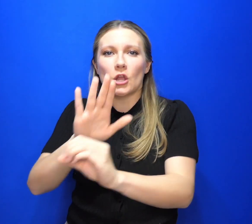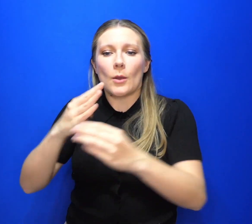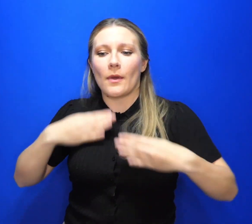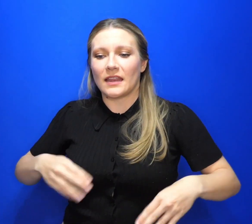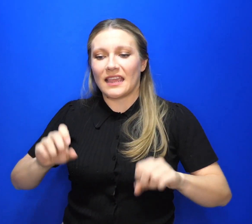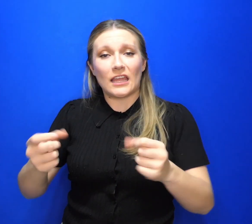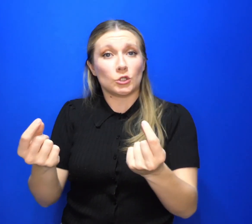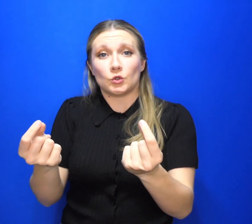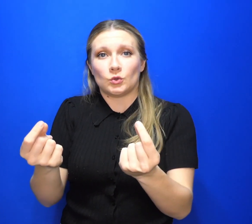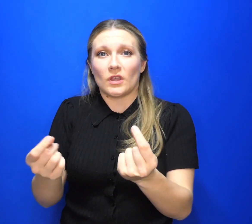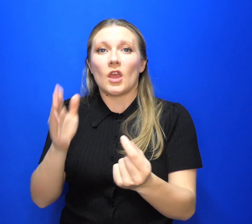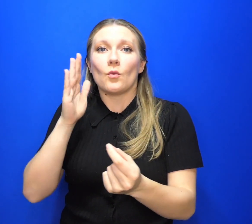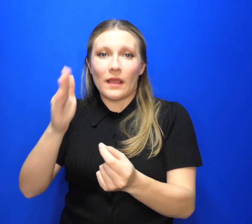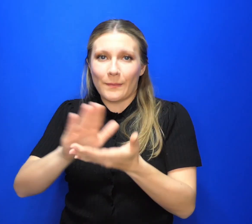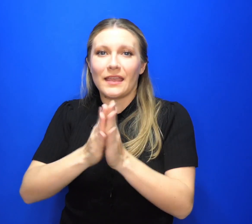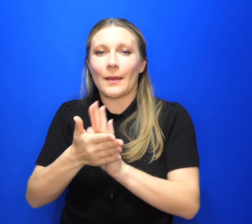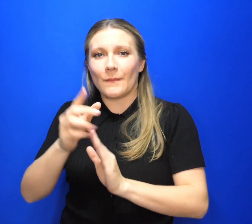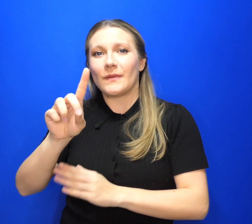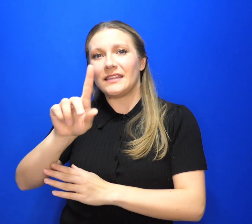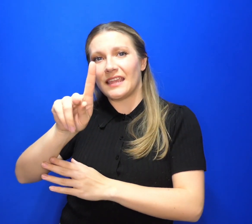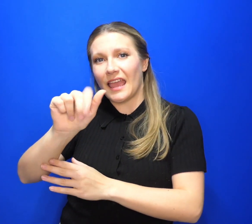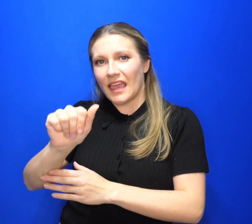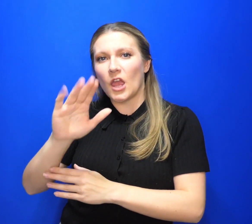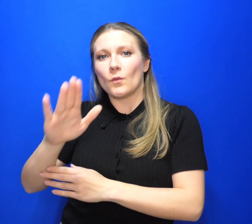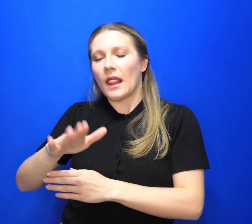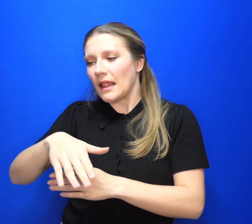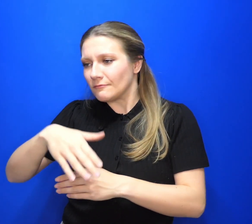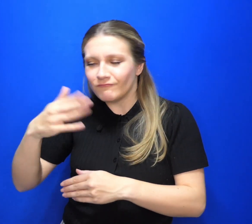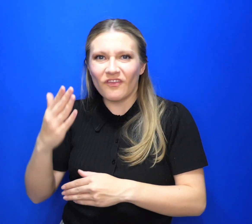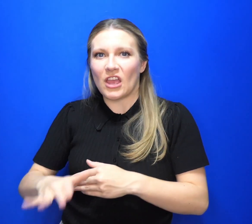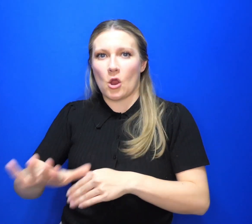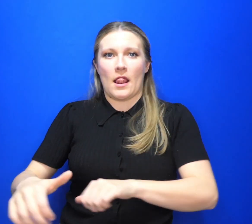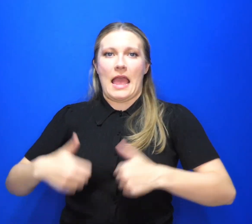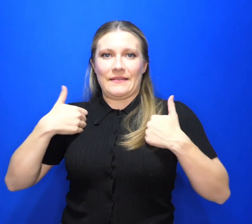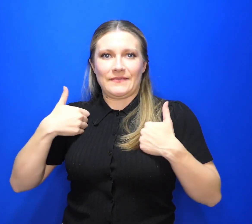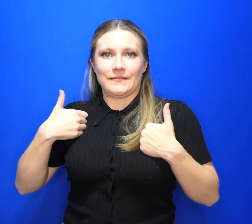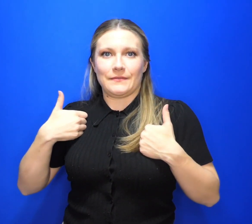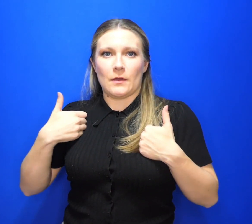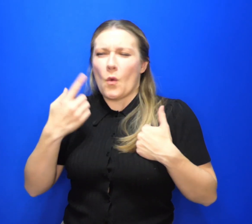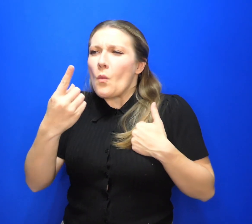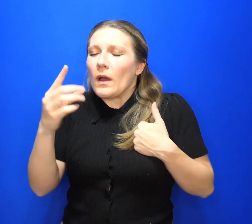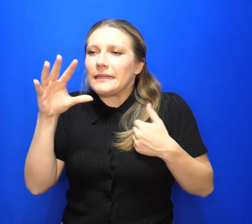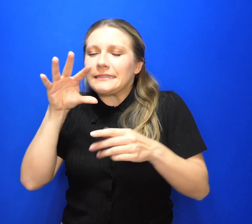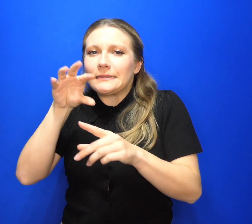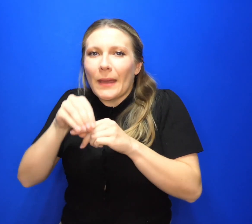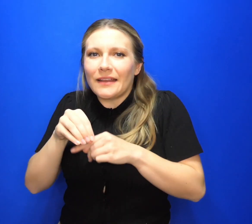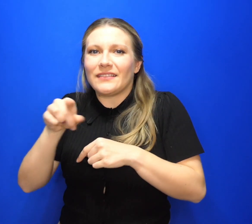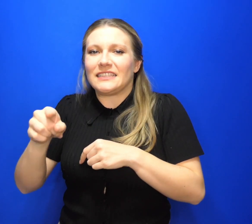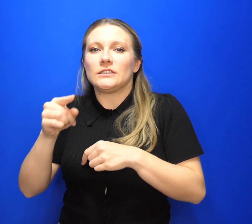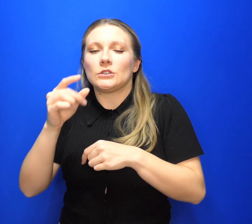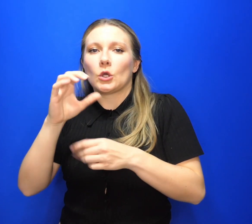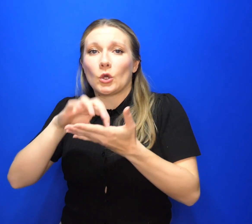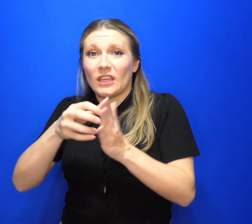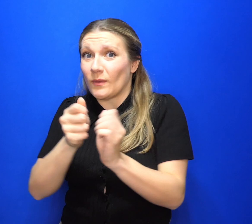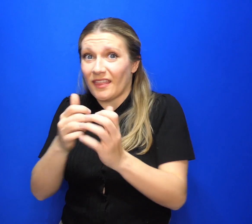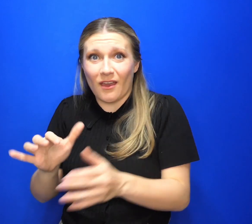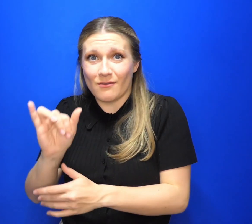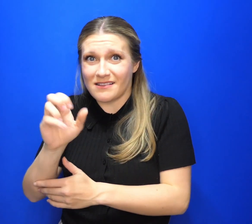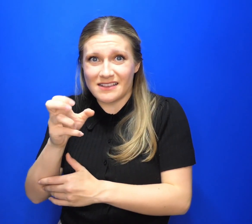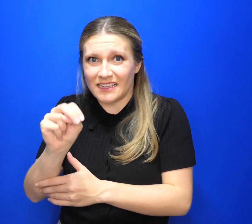life, a bite of this cookie without insulin. And so you can see it when you don't have insulin. Your blood sugar wants